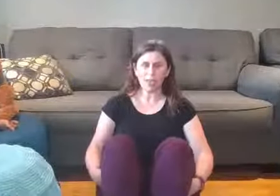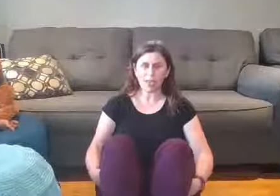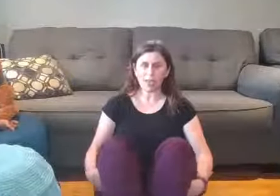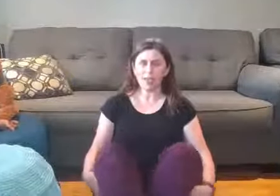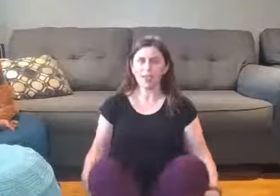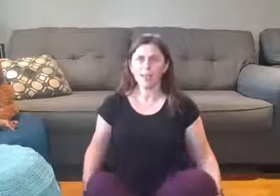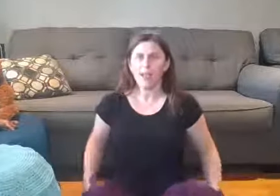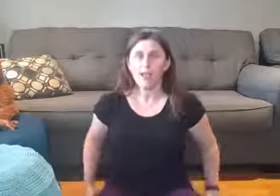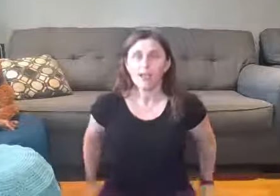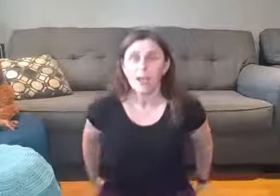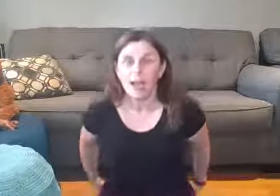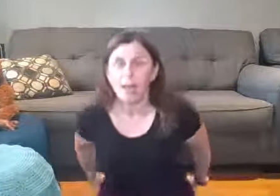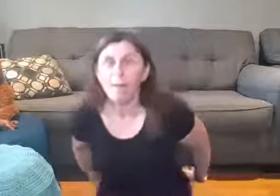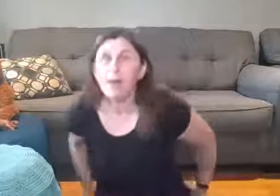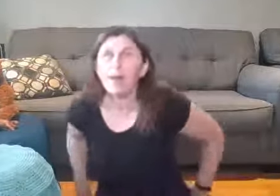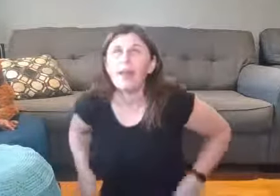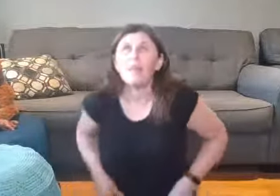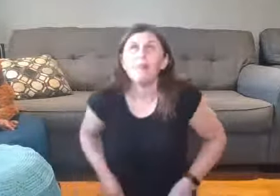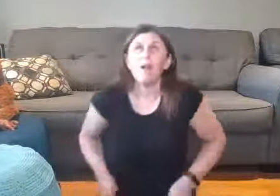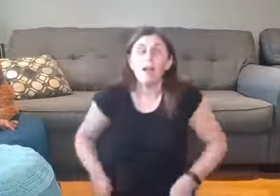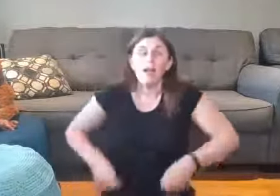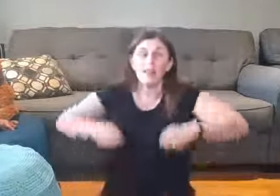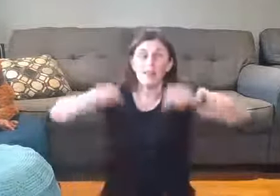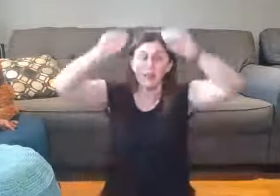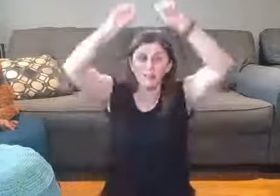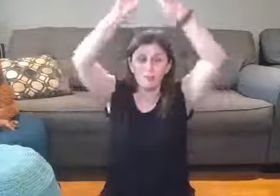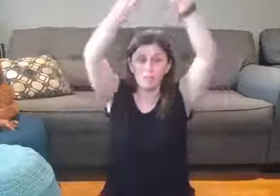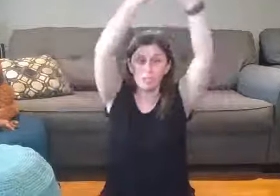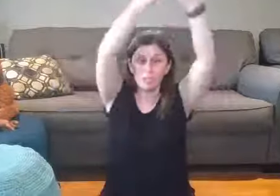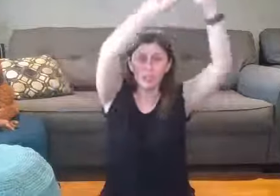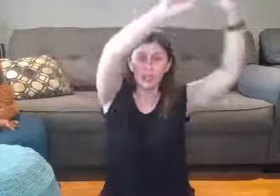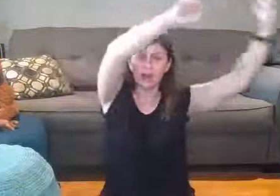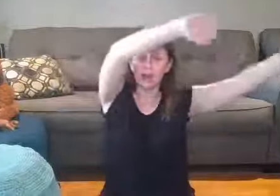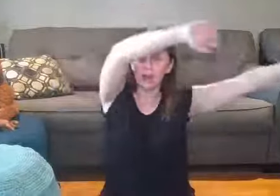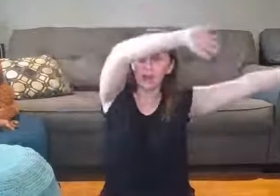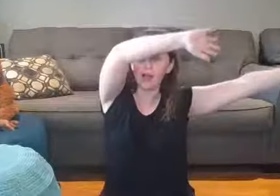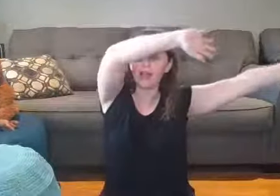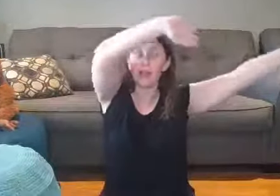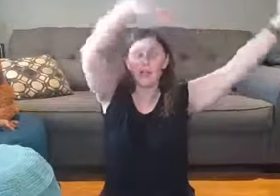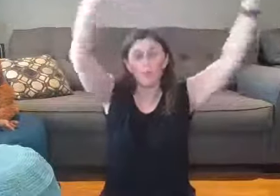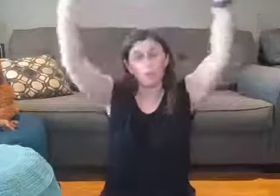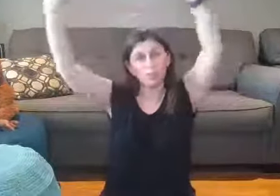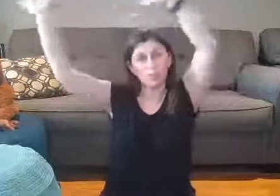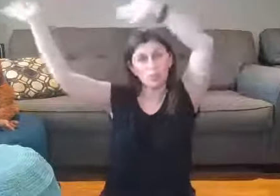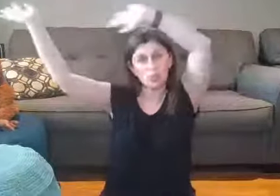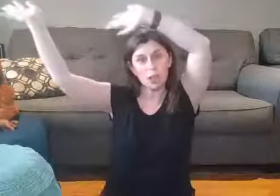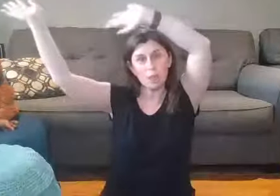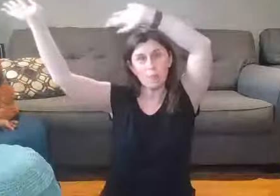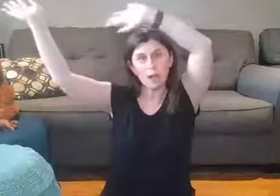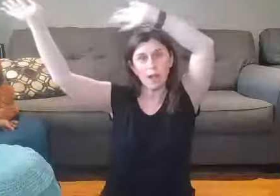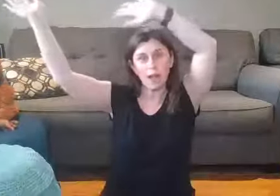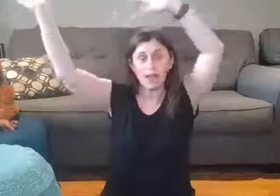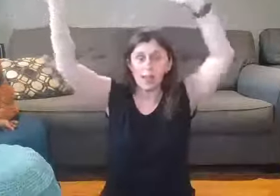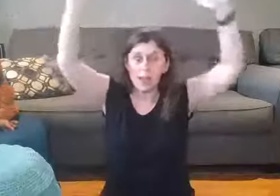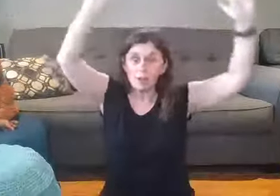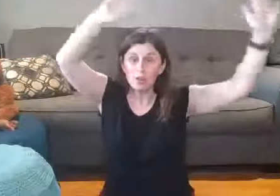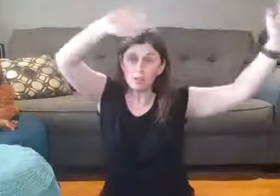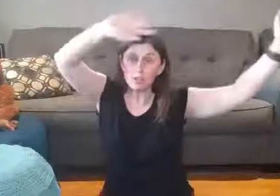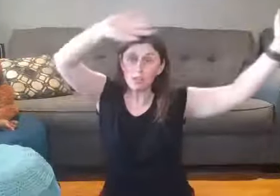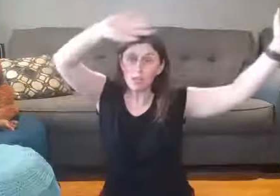today. Come on, everybody, and reach up high, reach up high, reach